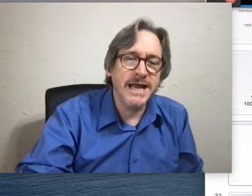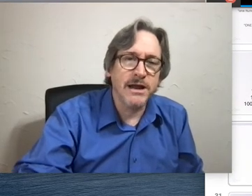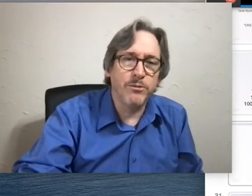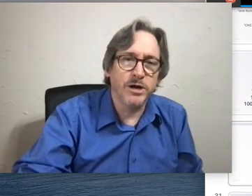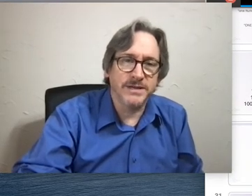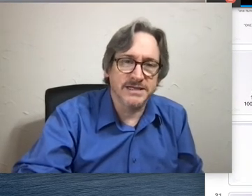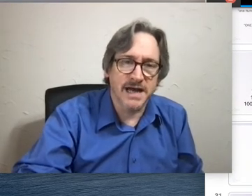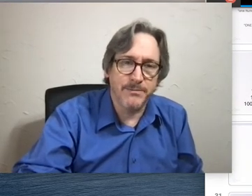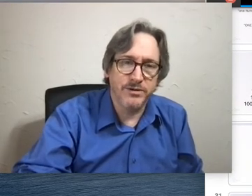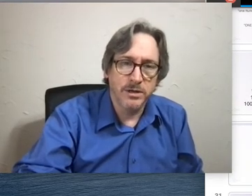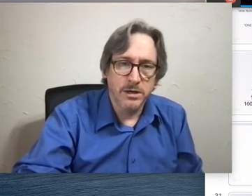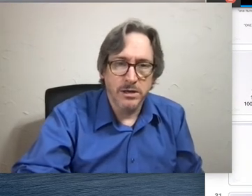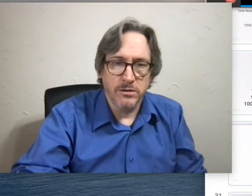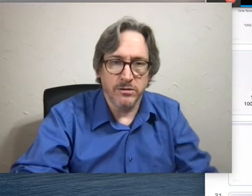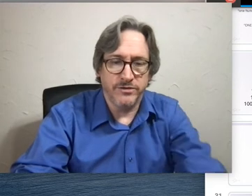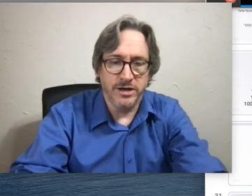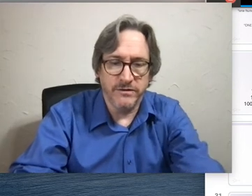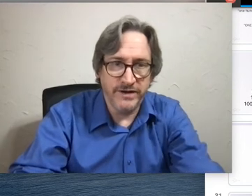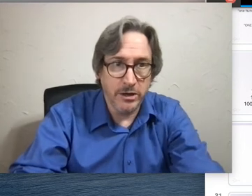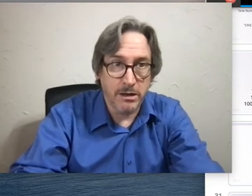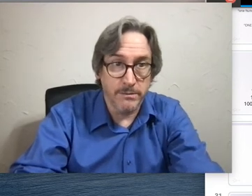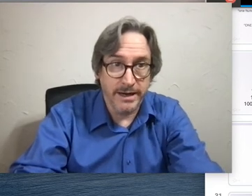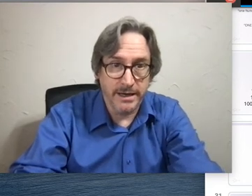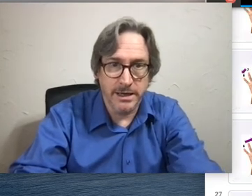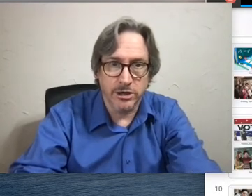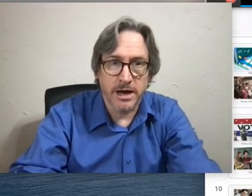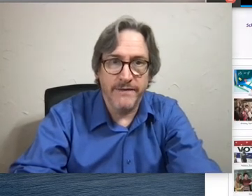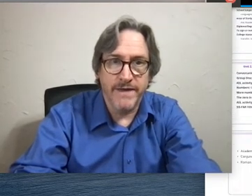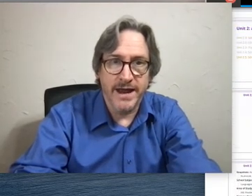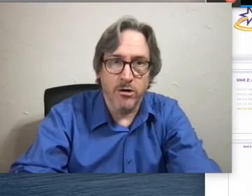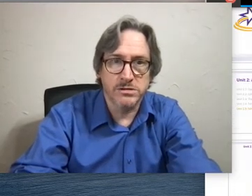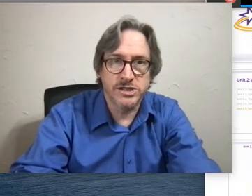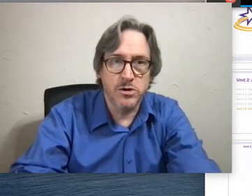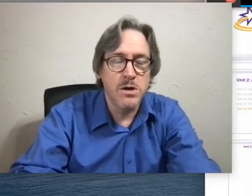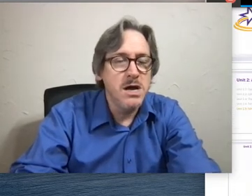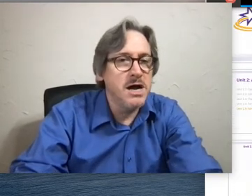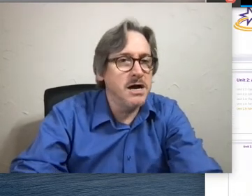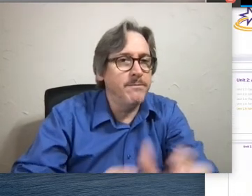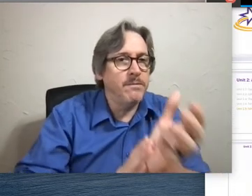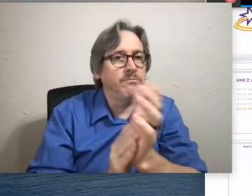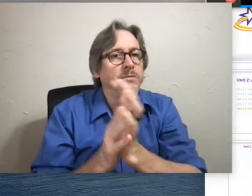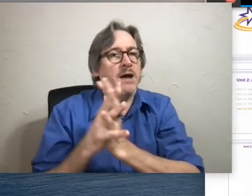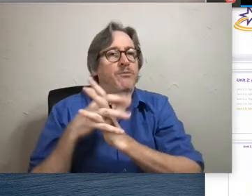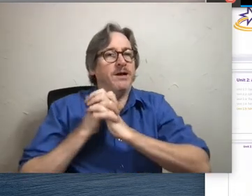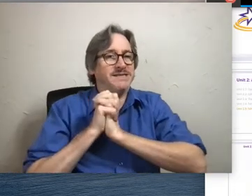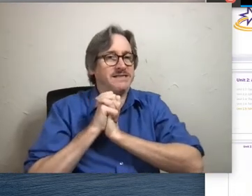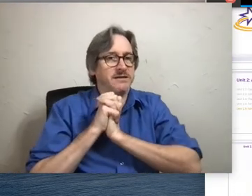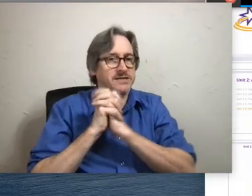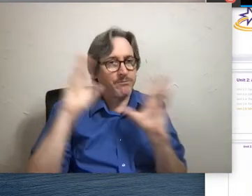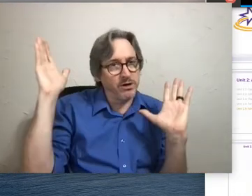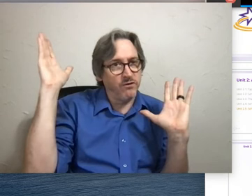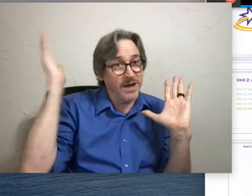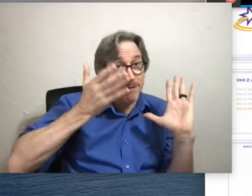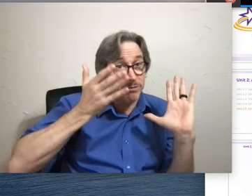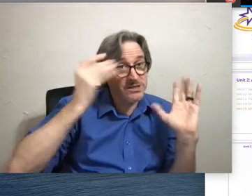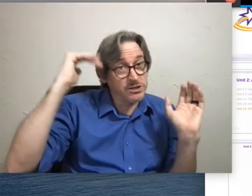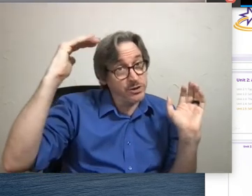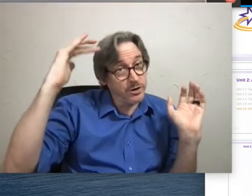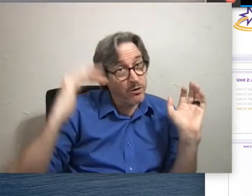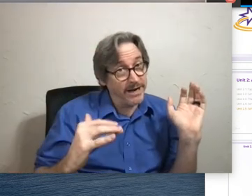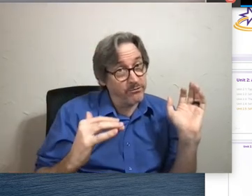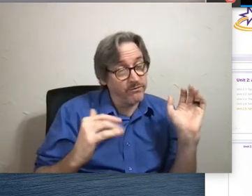And again, I'll put up at the top the video. I'll embed it in here. And then also, I'm putting up a separate